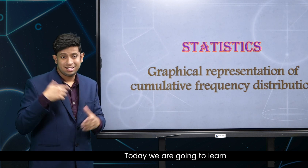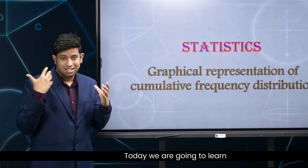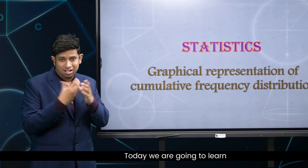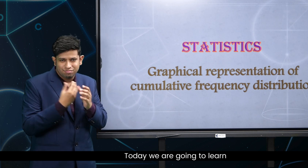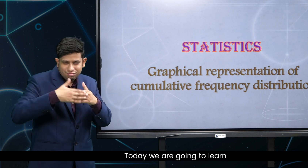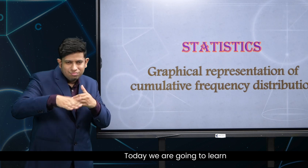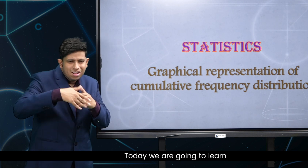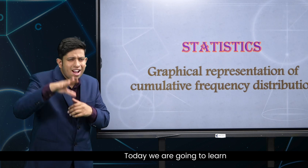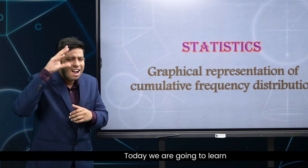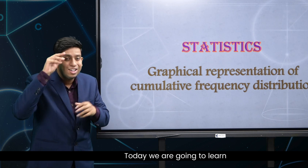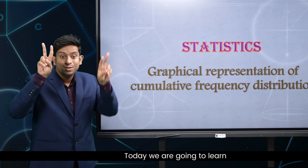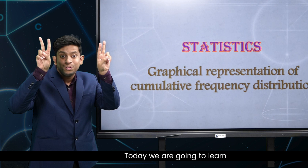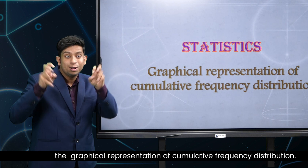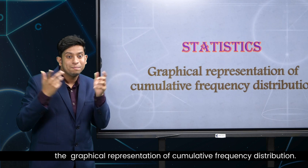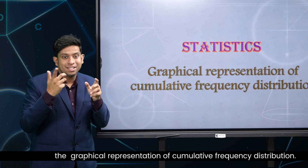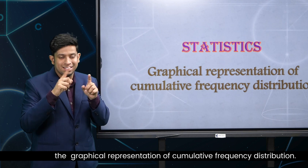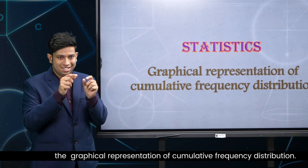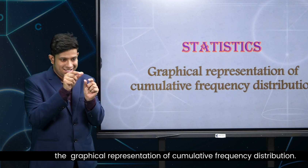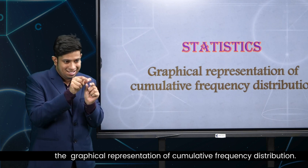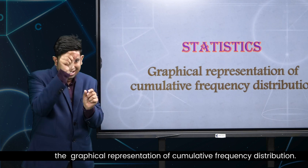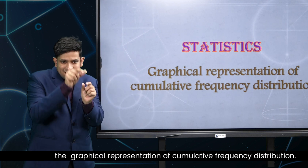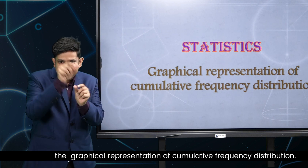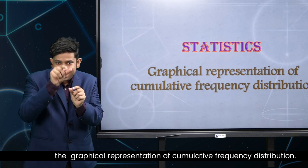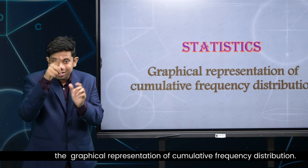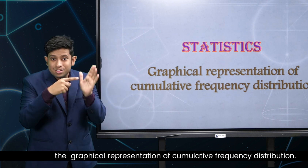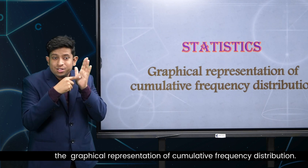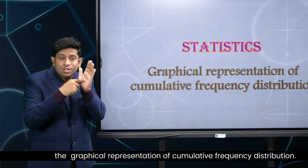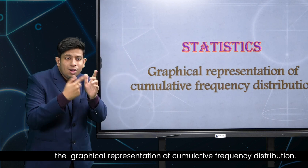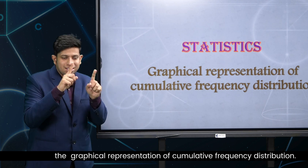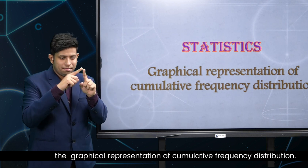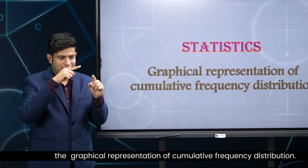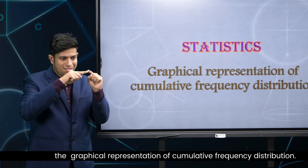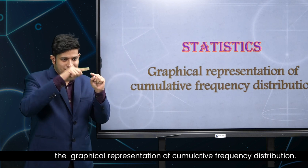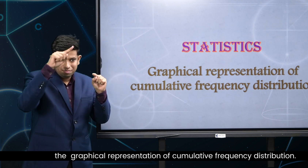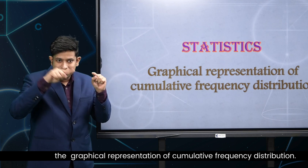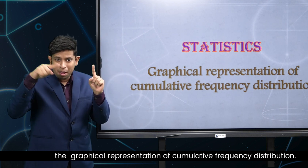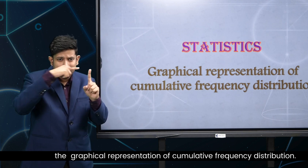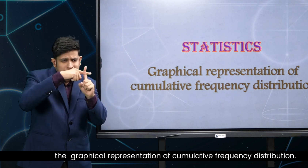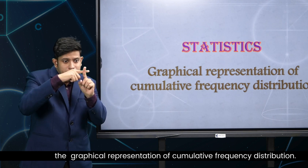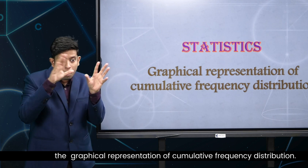Today we are going to learn the graphical representation of cumulative frequency distribution.